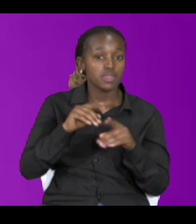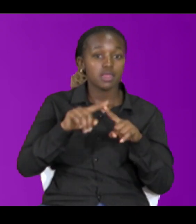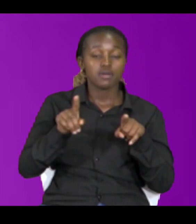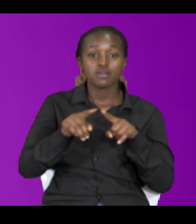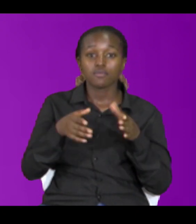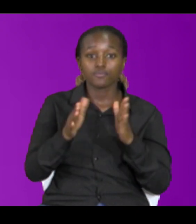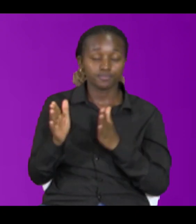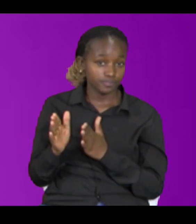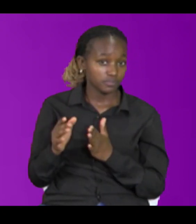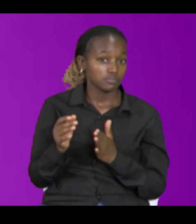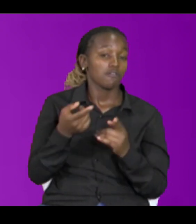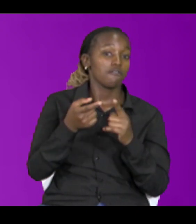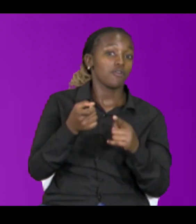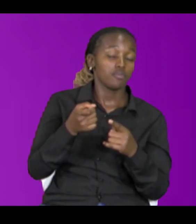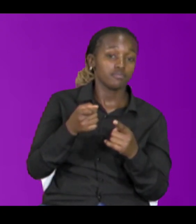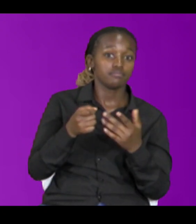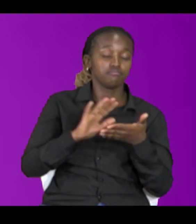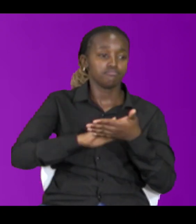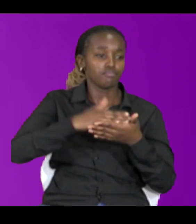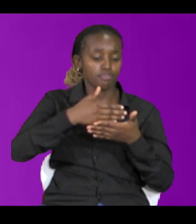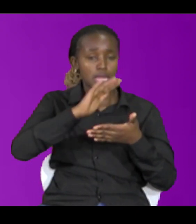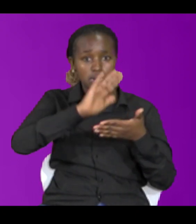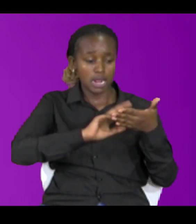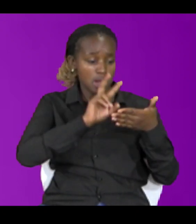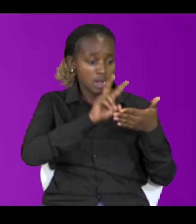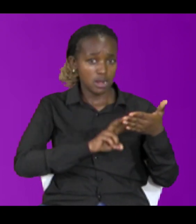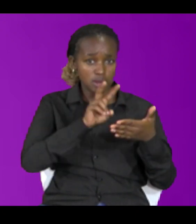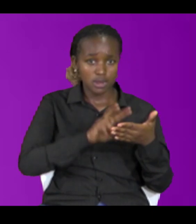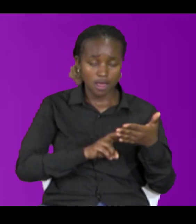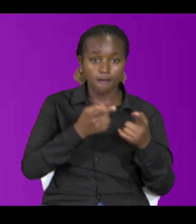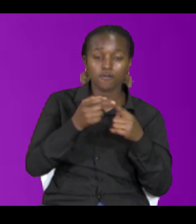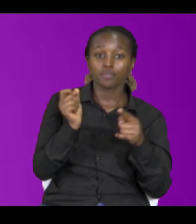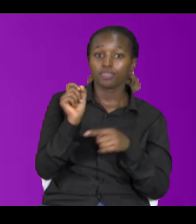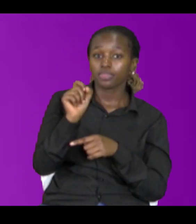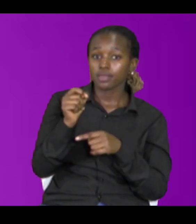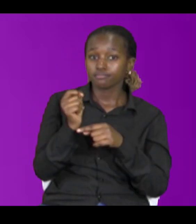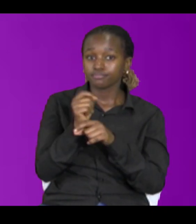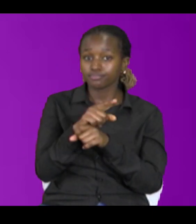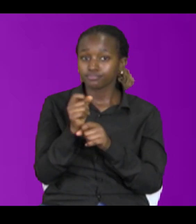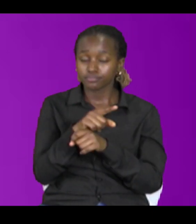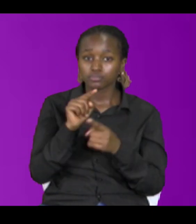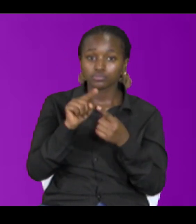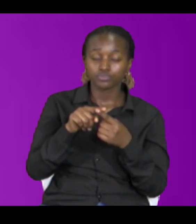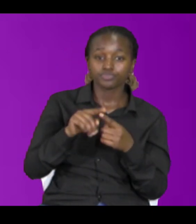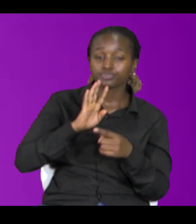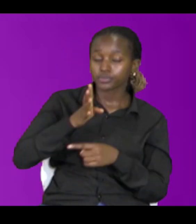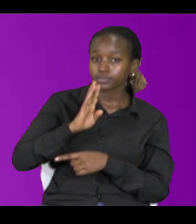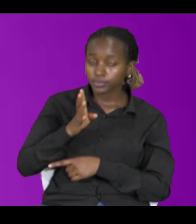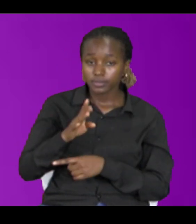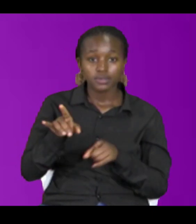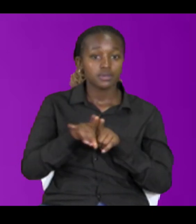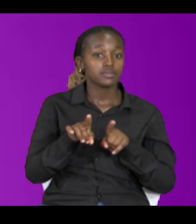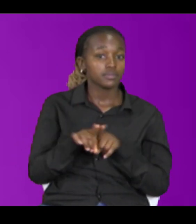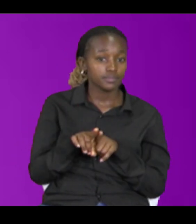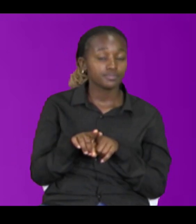of those screen readers, those text to speech, and maybe apart